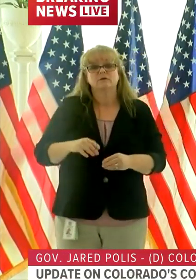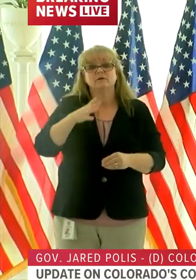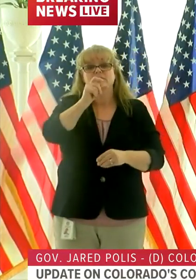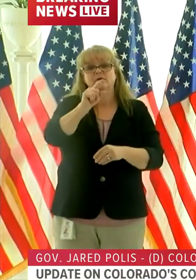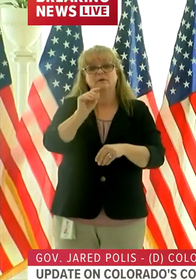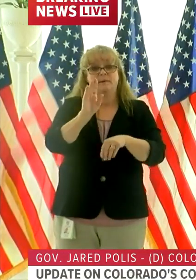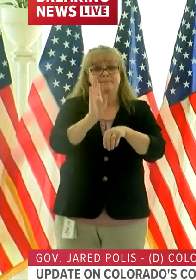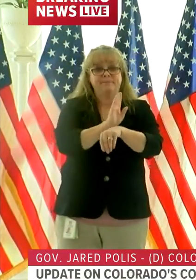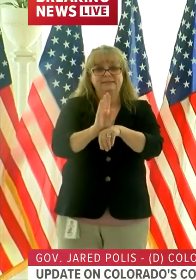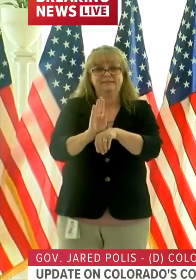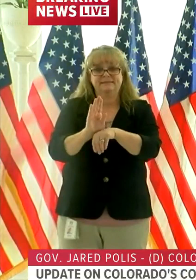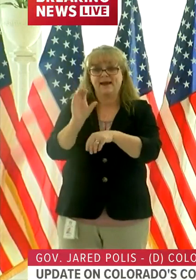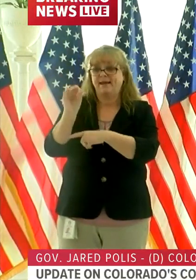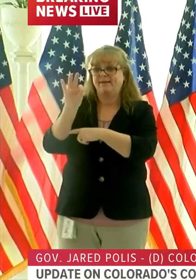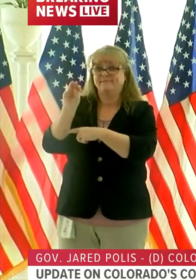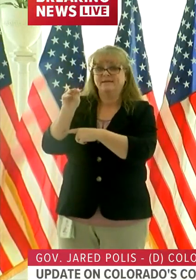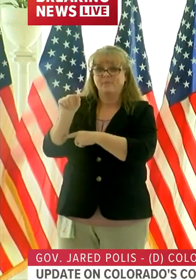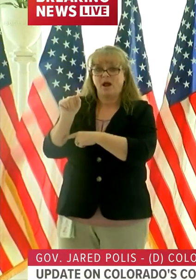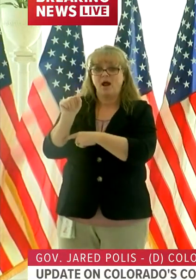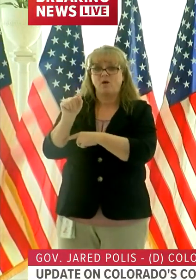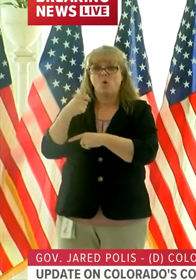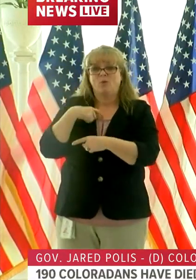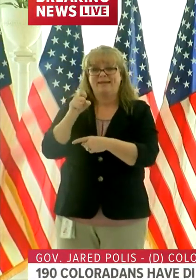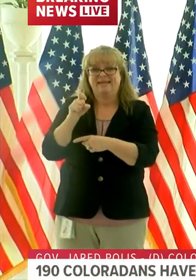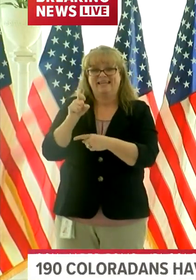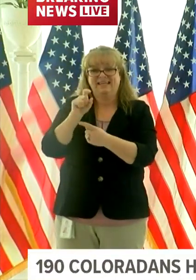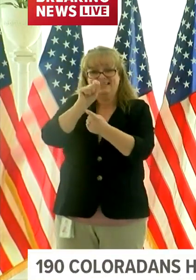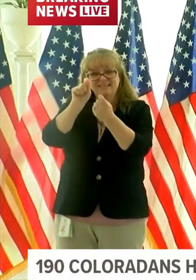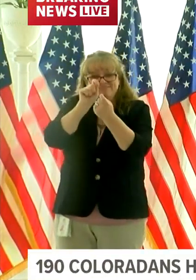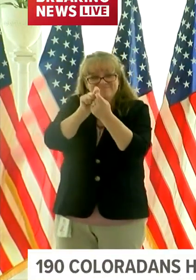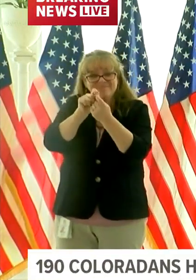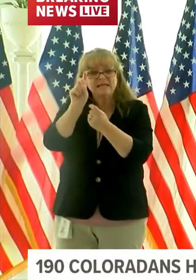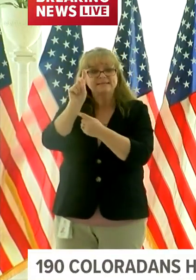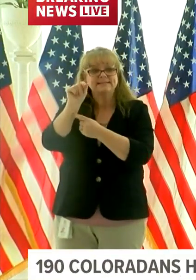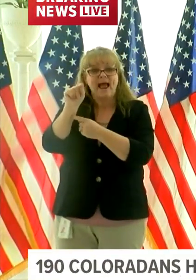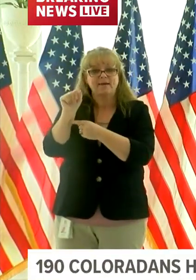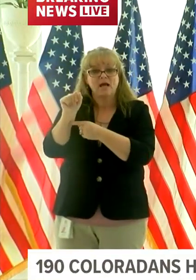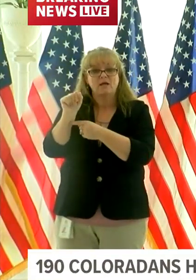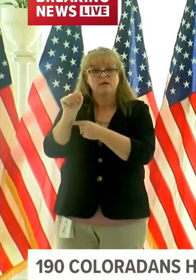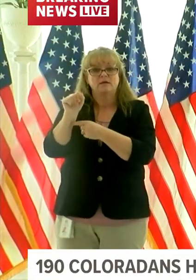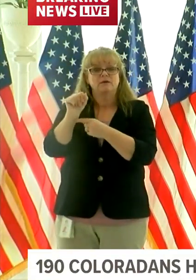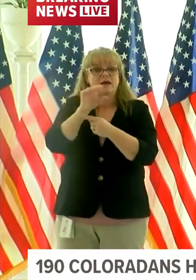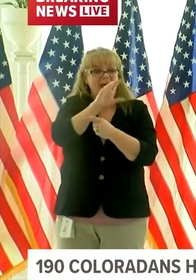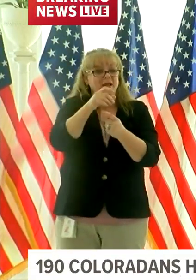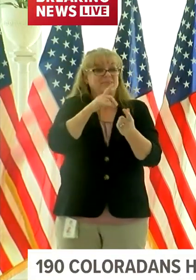really need are the date and the quantity so we can build it all into our overall plan.